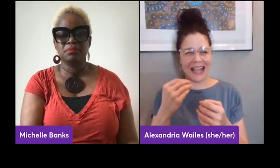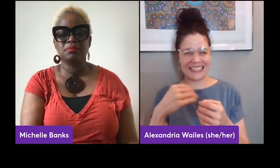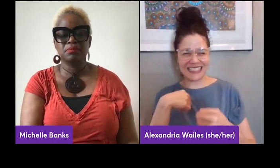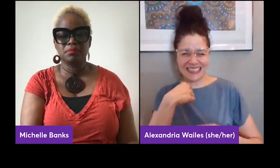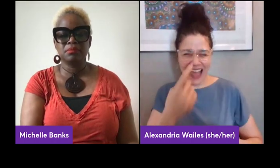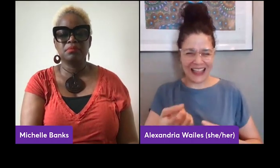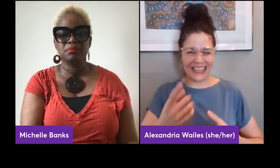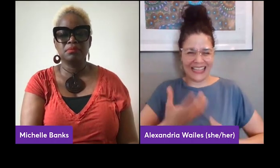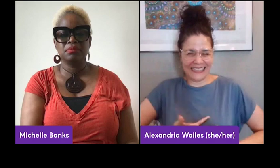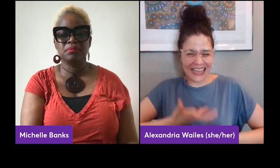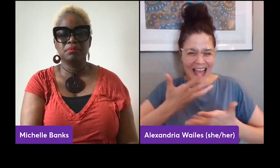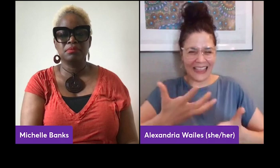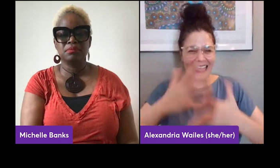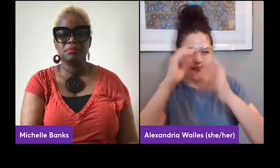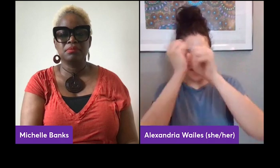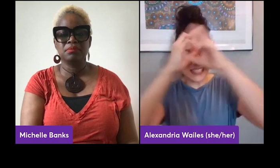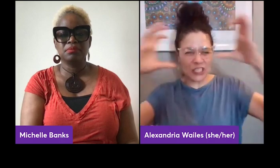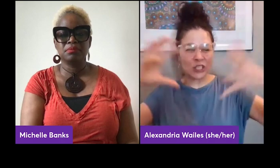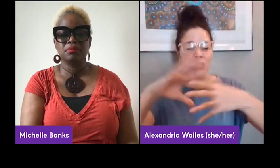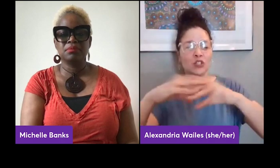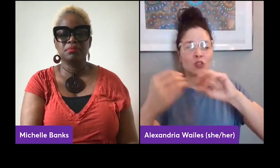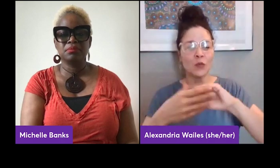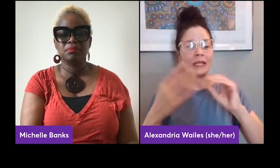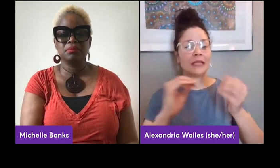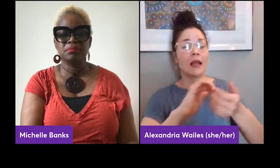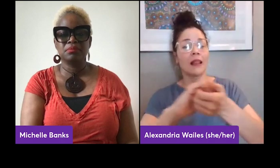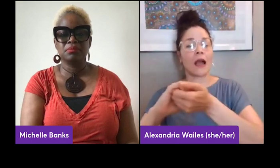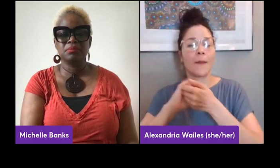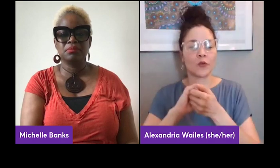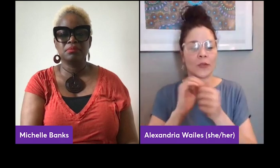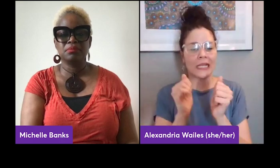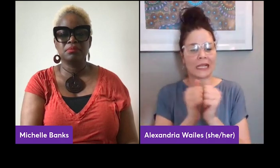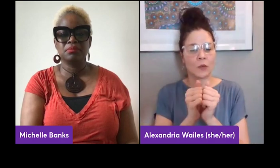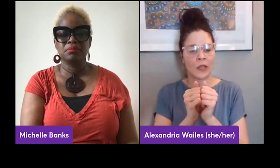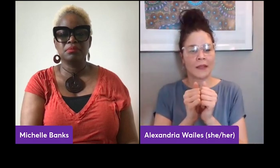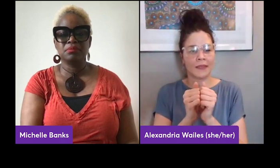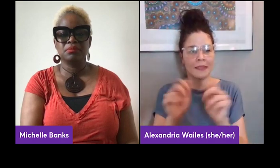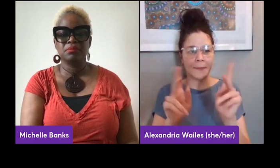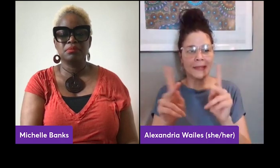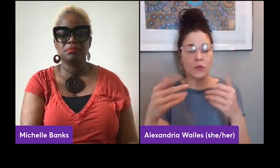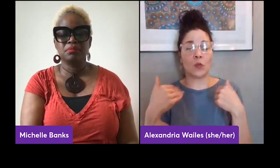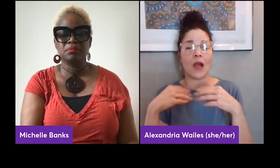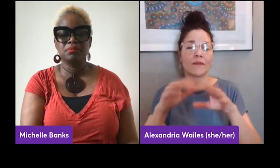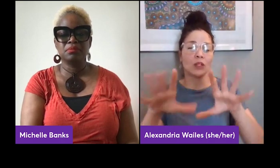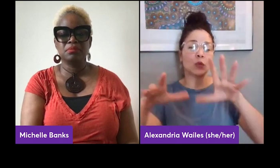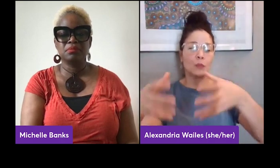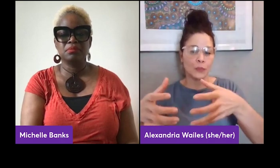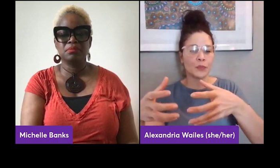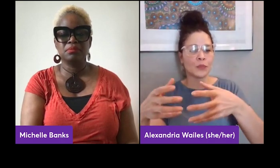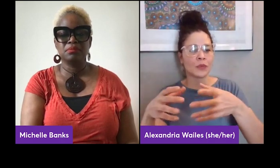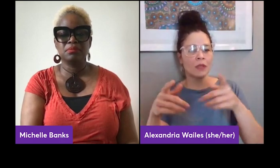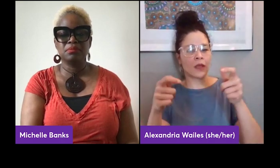So I told Camille, with her wealth of experience choreographing and telling stories and collaborating with people,